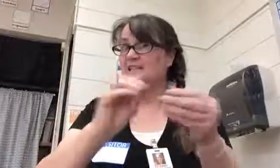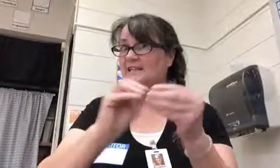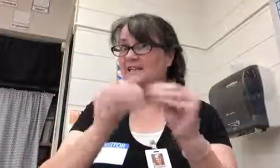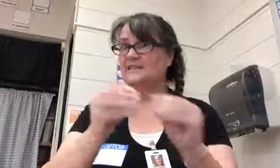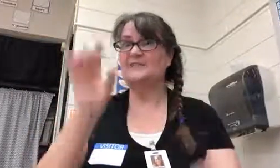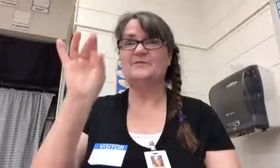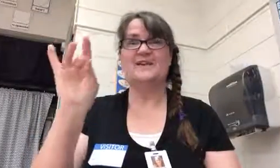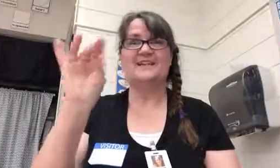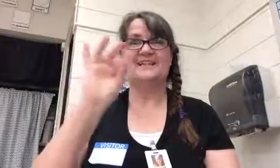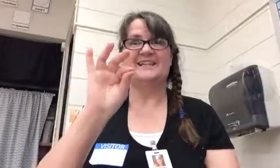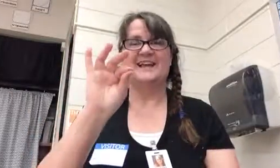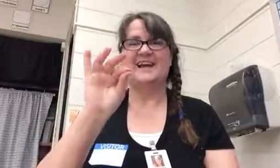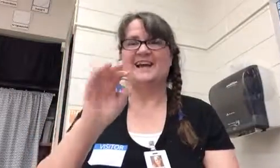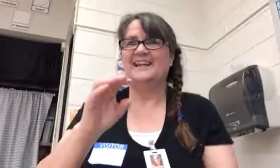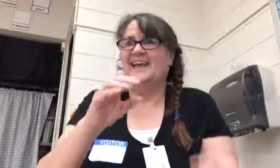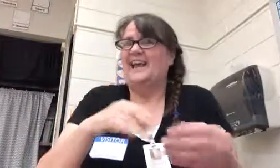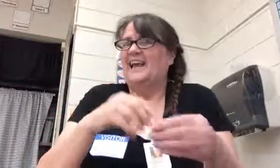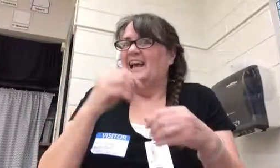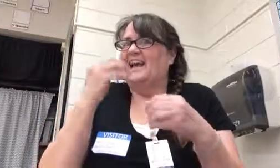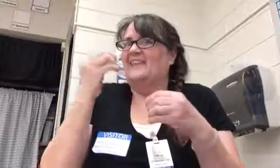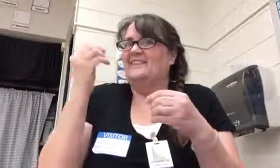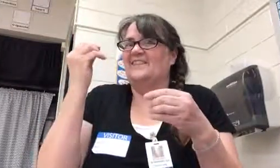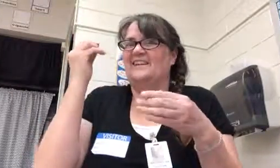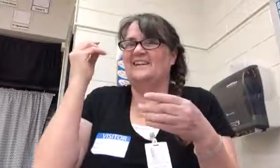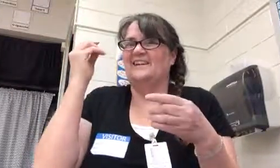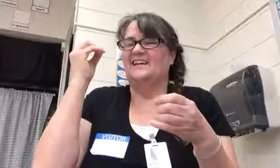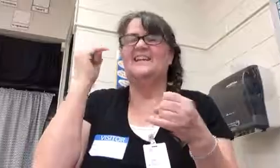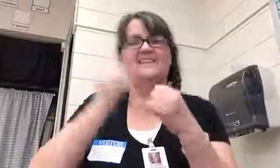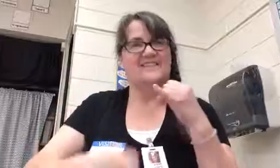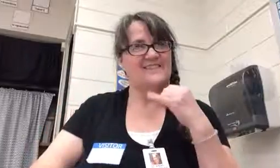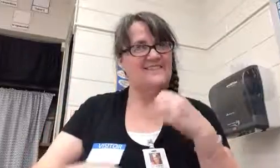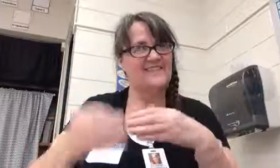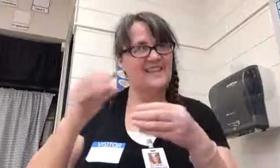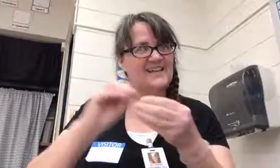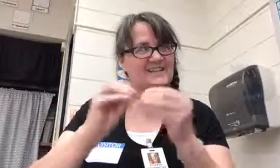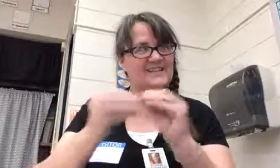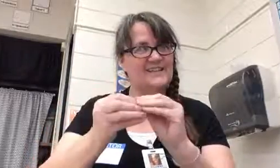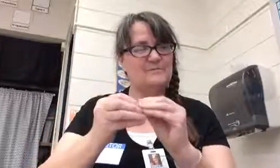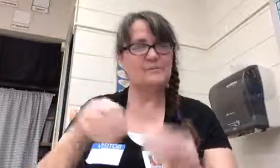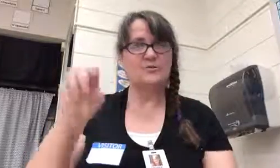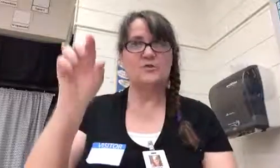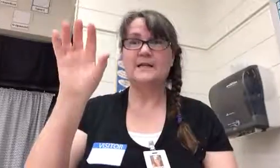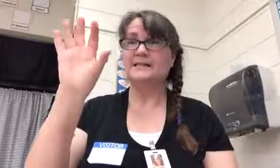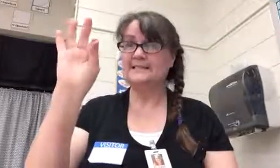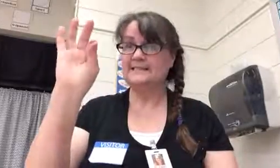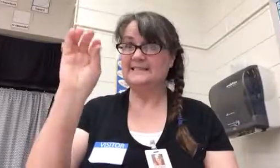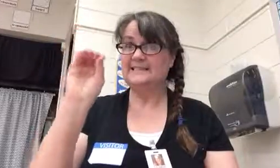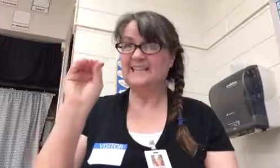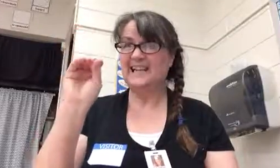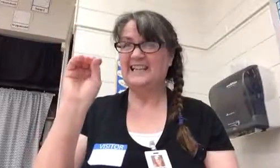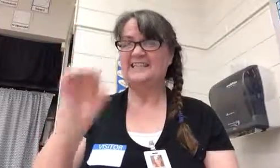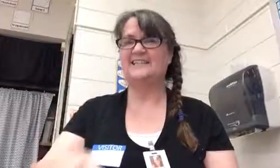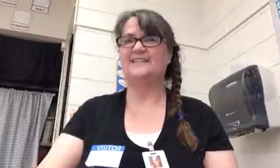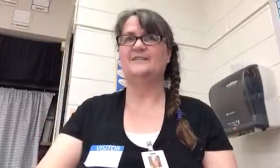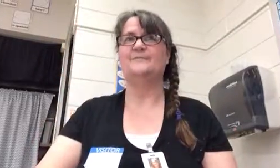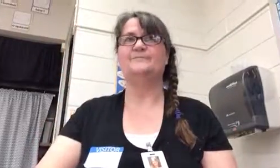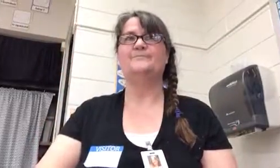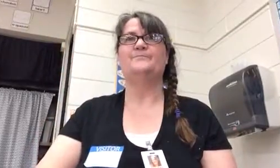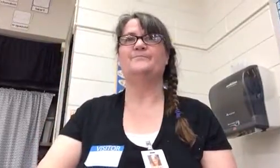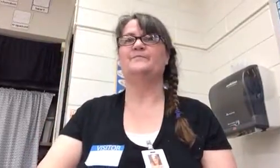89. And this number. 90. I'm going to put that on there because it's in new tens. Okay? What would be right here?